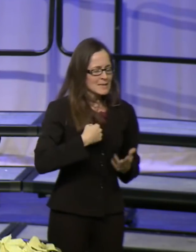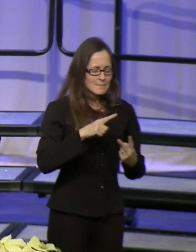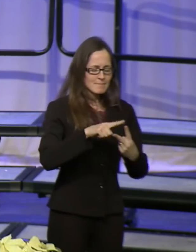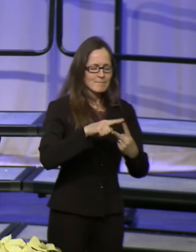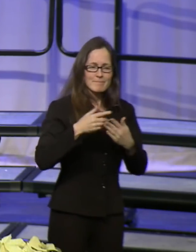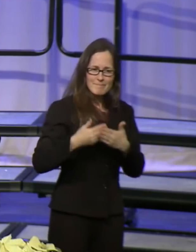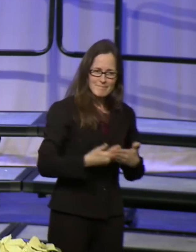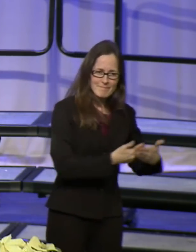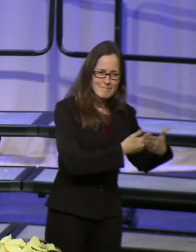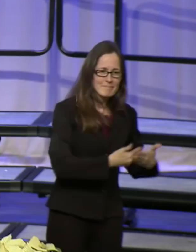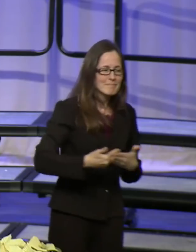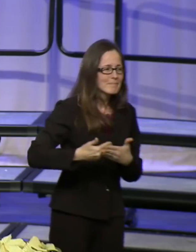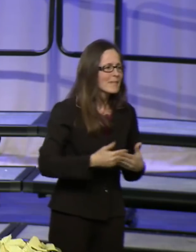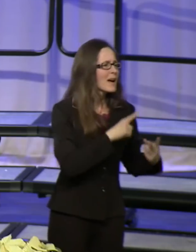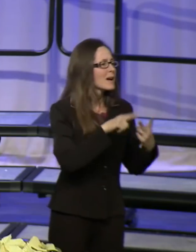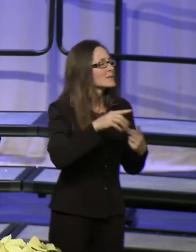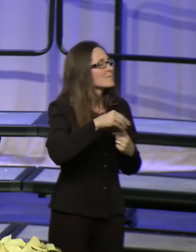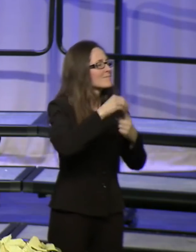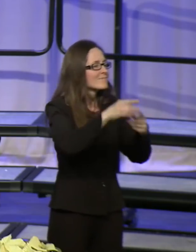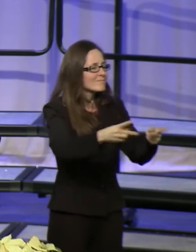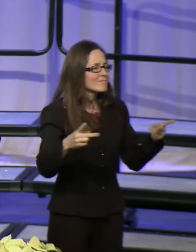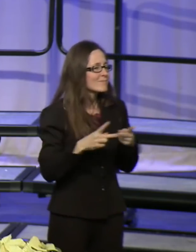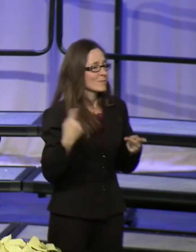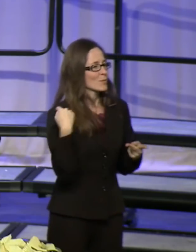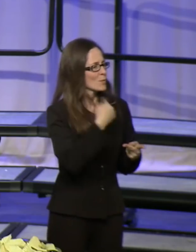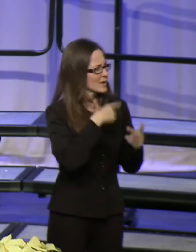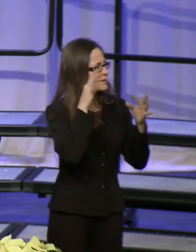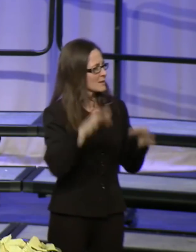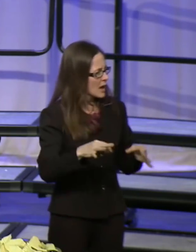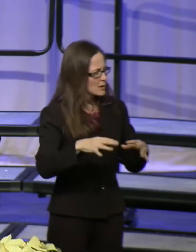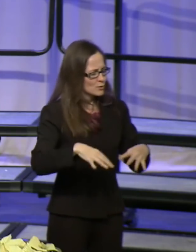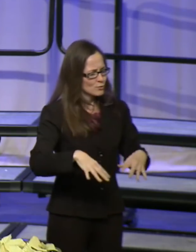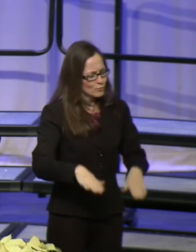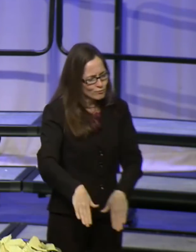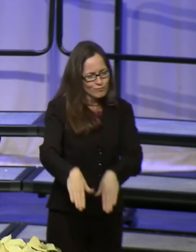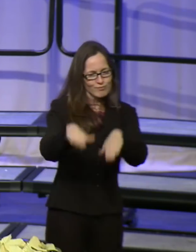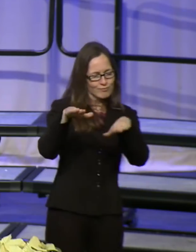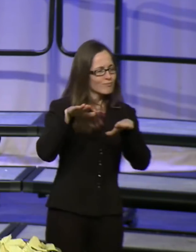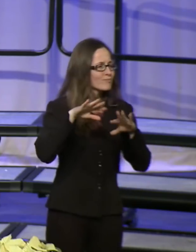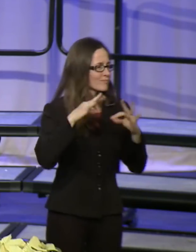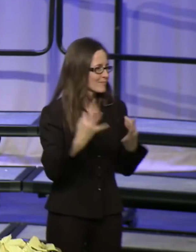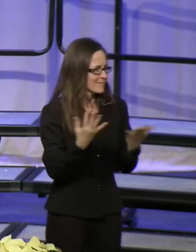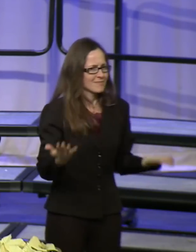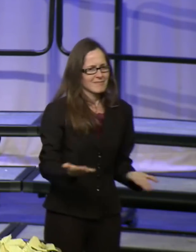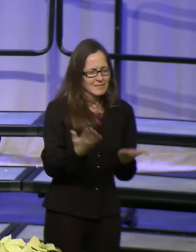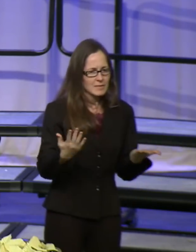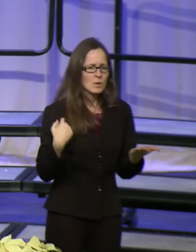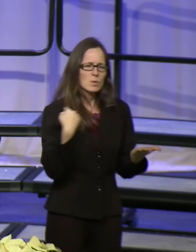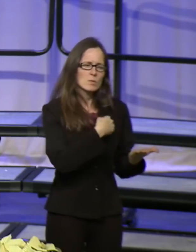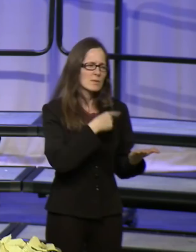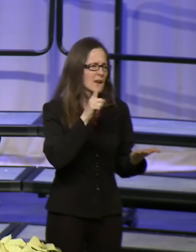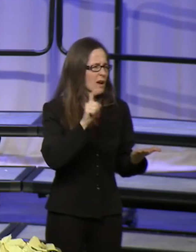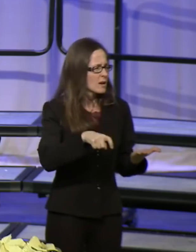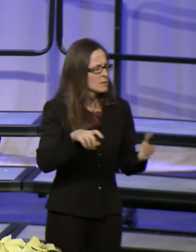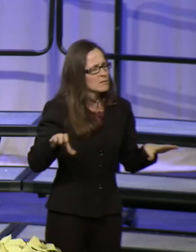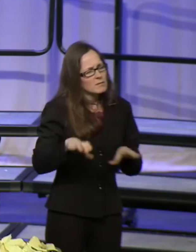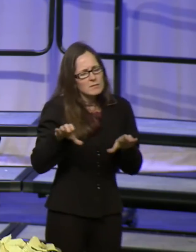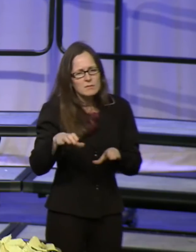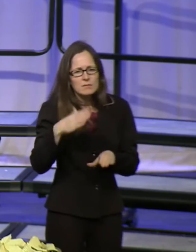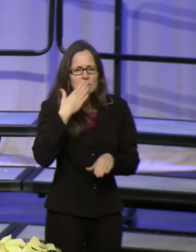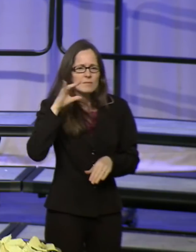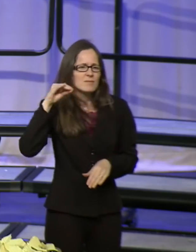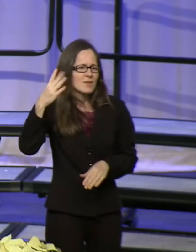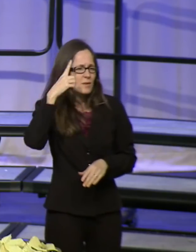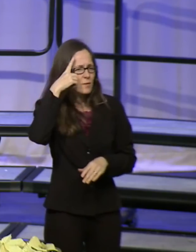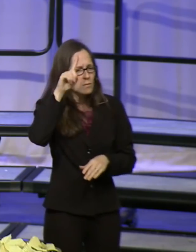us chose to bring those babies into, that we are and that we must be true and good stewards of them both. In our brief